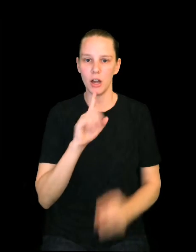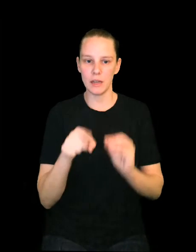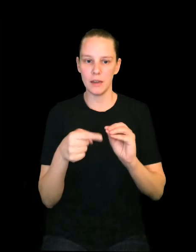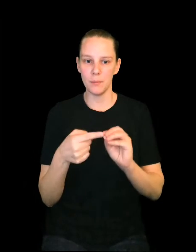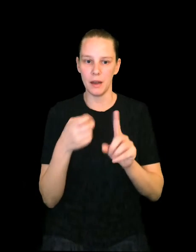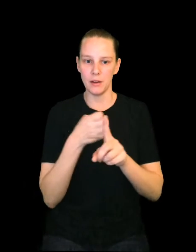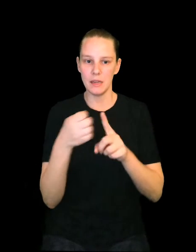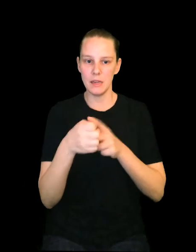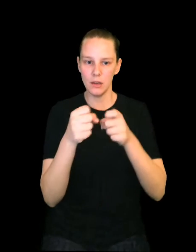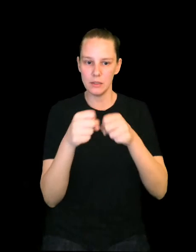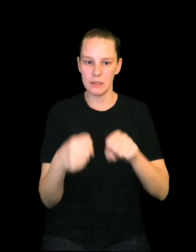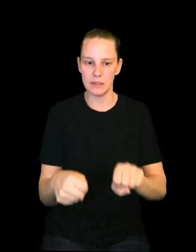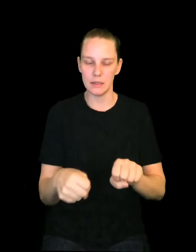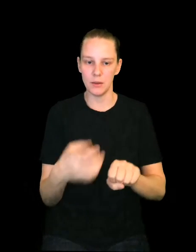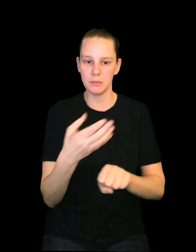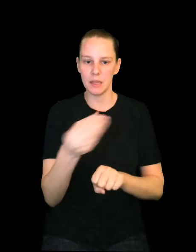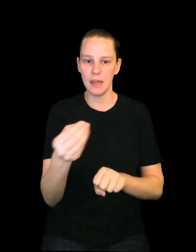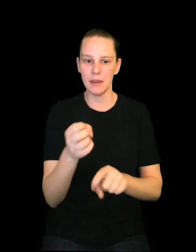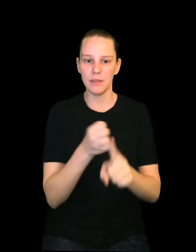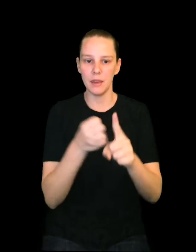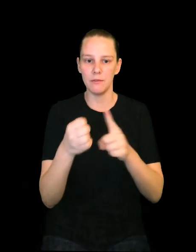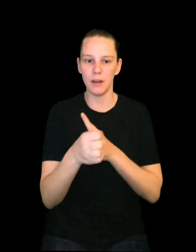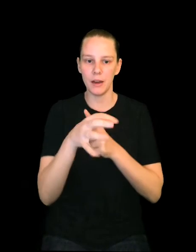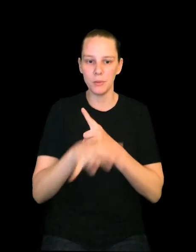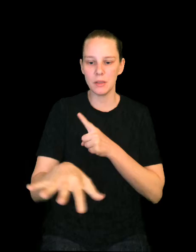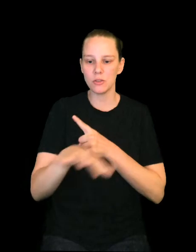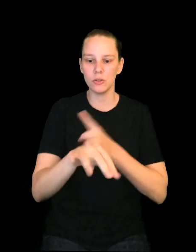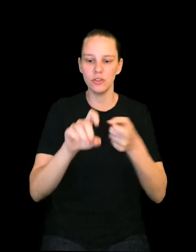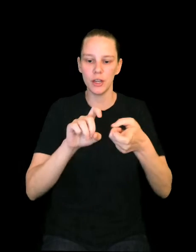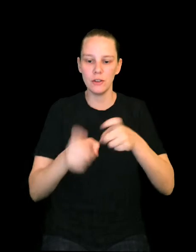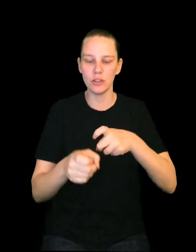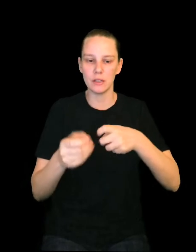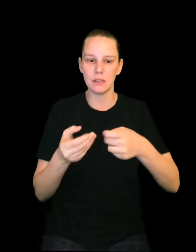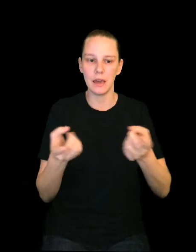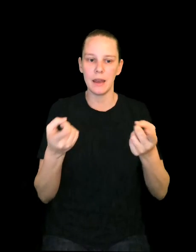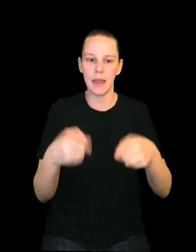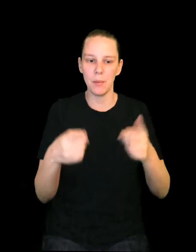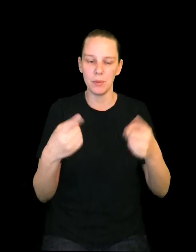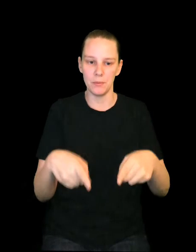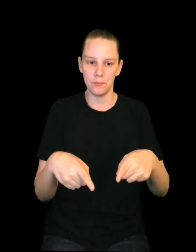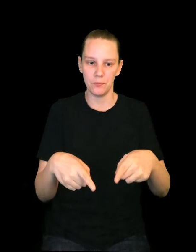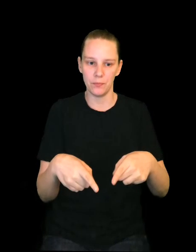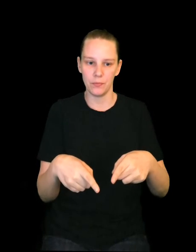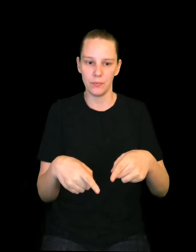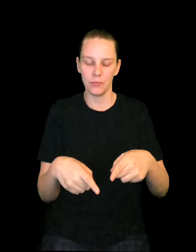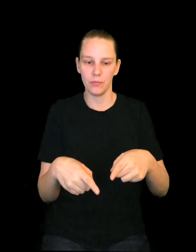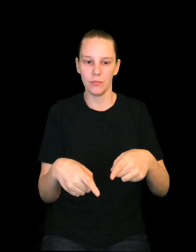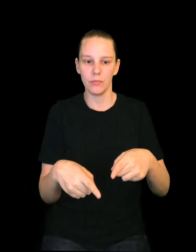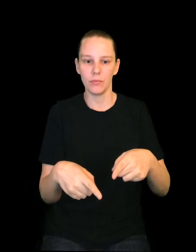we're going to be talking about ecosystems and the environmental changes that happen.